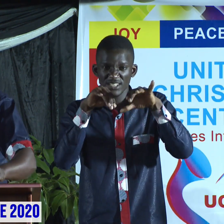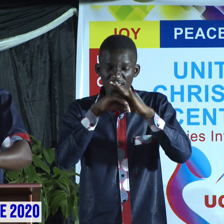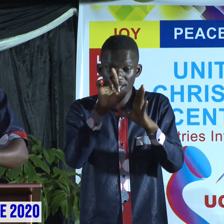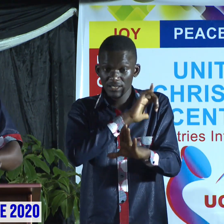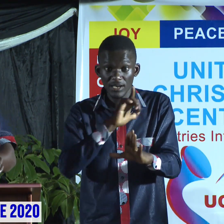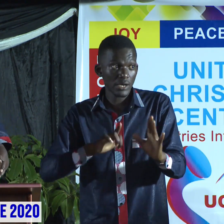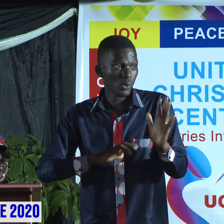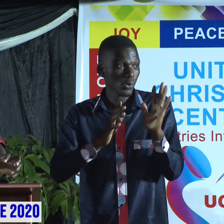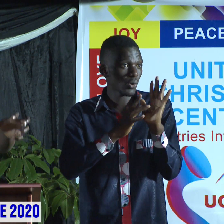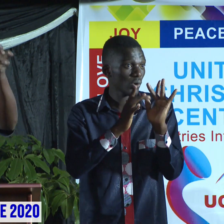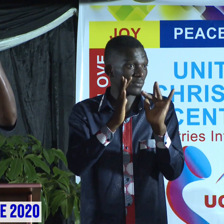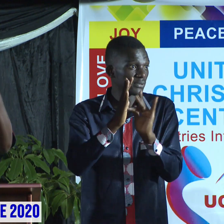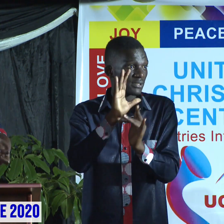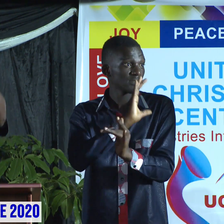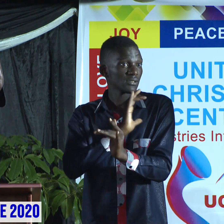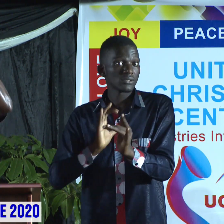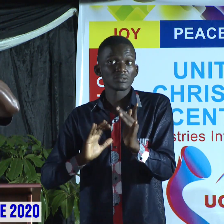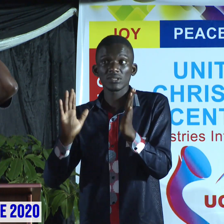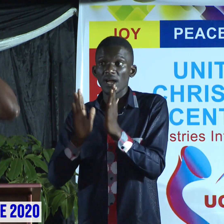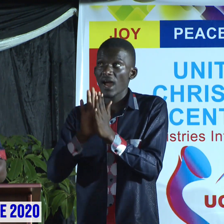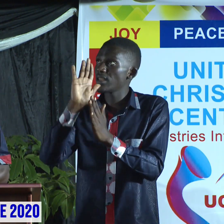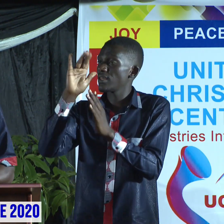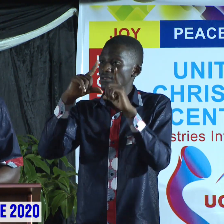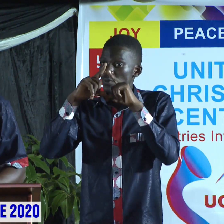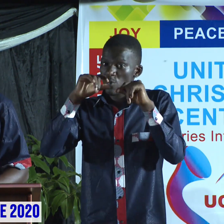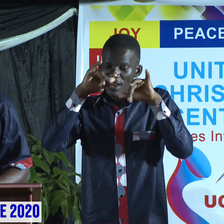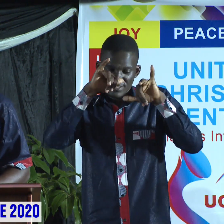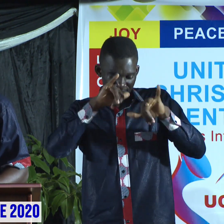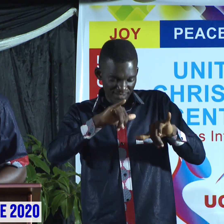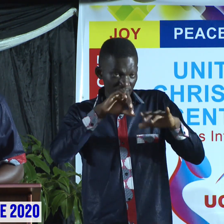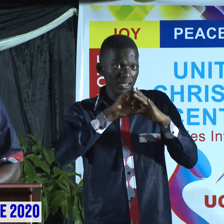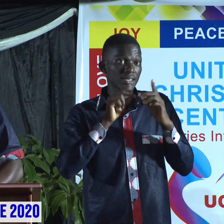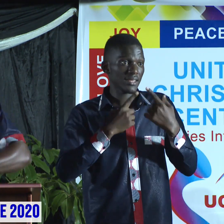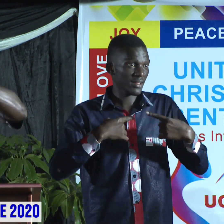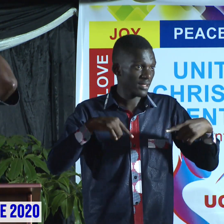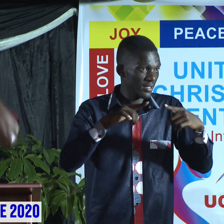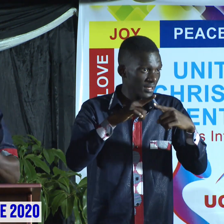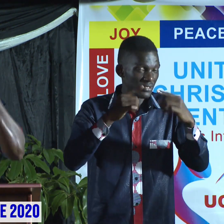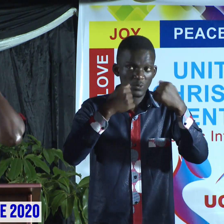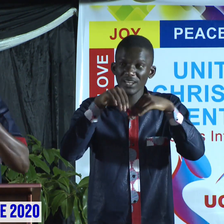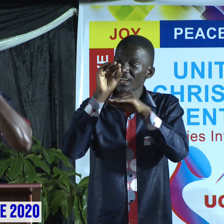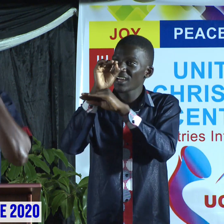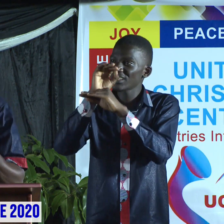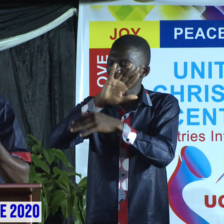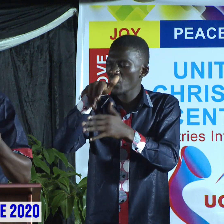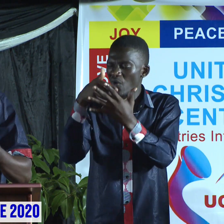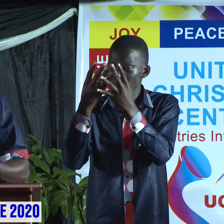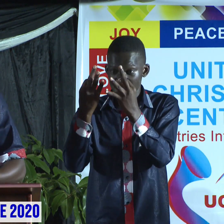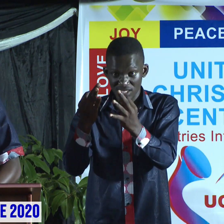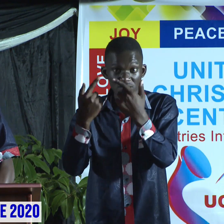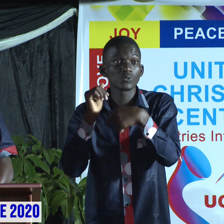Jesus Christ. We tunasigala mukama wa Yesu Kristo. And his words remain in us. Nechigambo chene chibera mufe. We shall ask whatever we